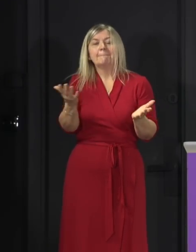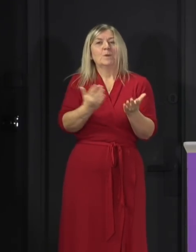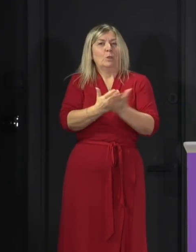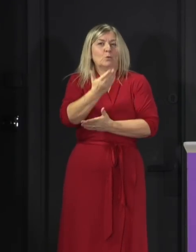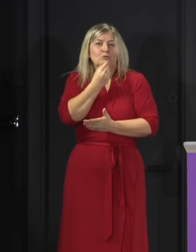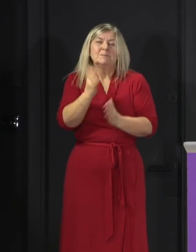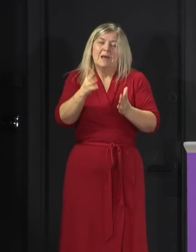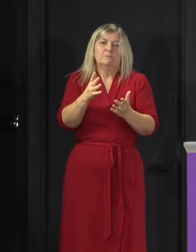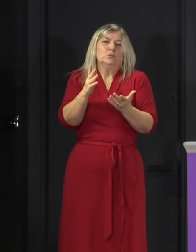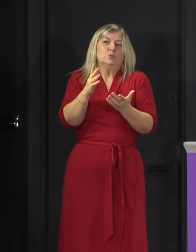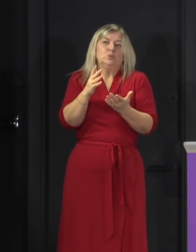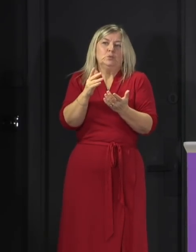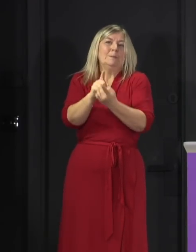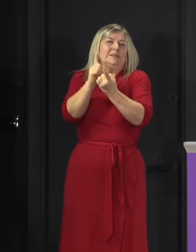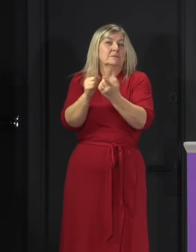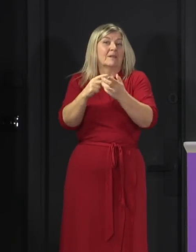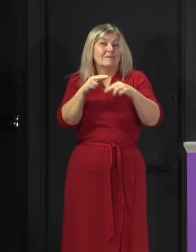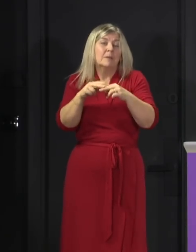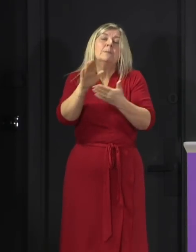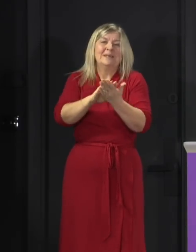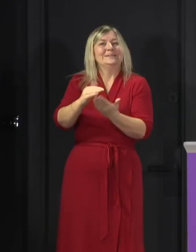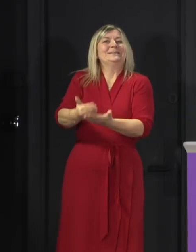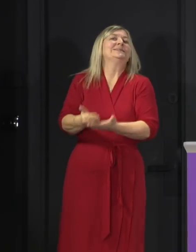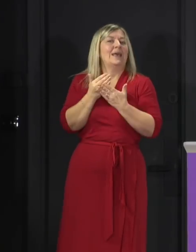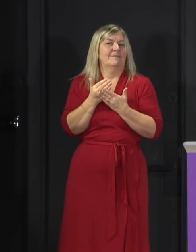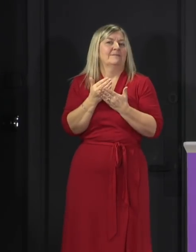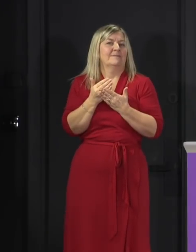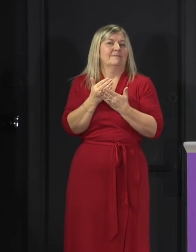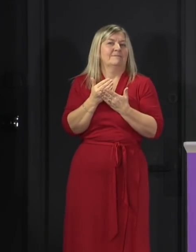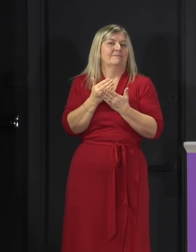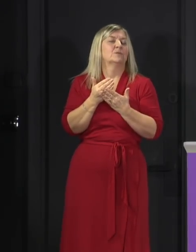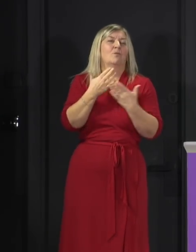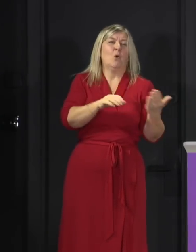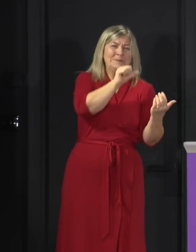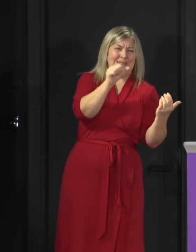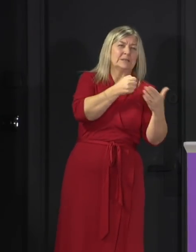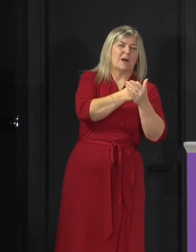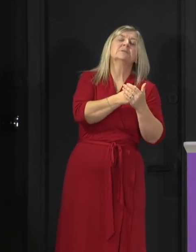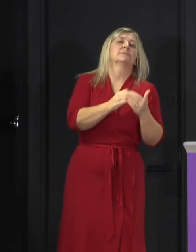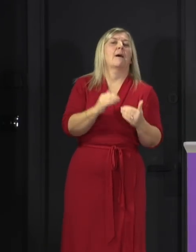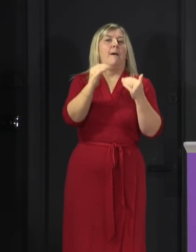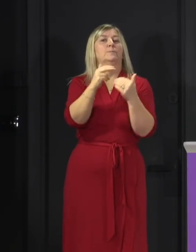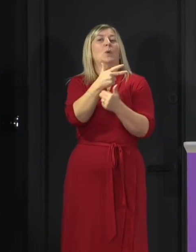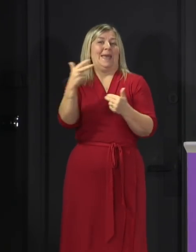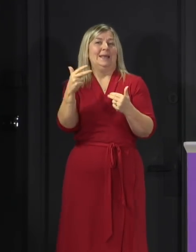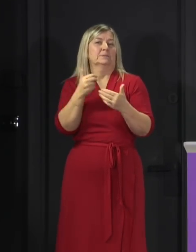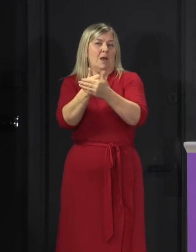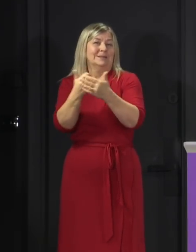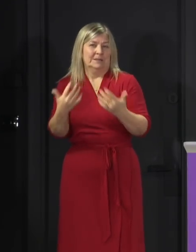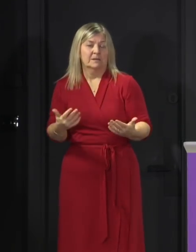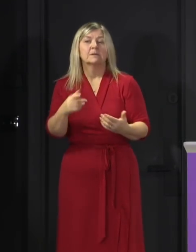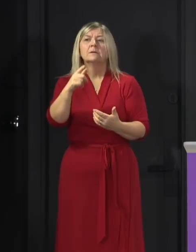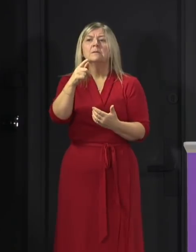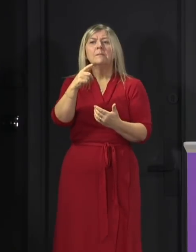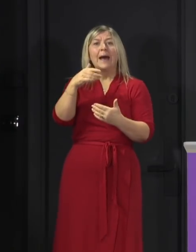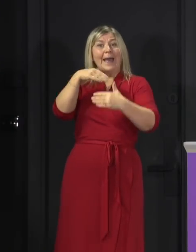Christmas are as safe as it is possible for them to be. But meeting up with other households indoors